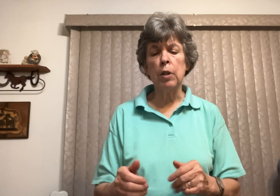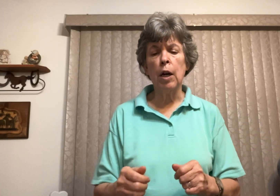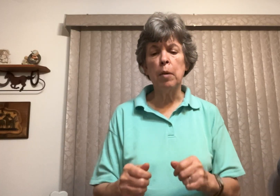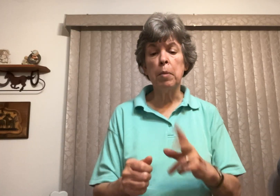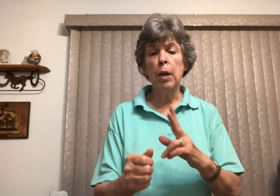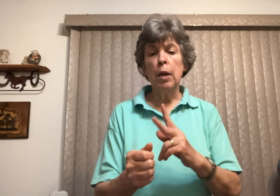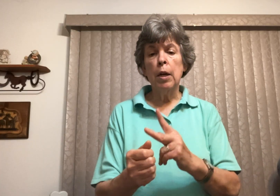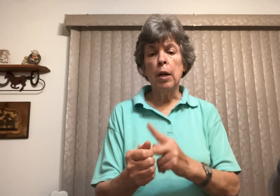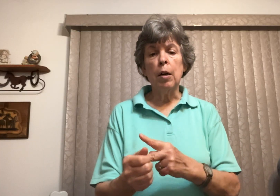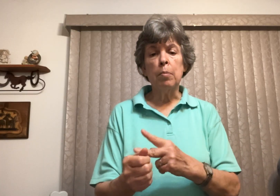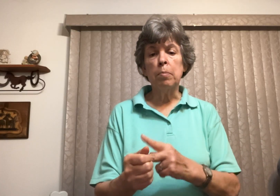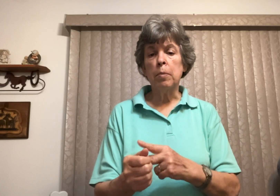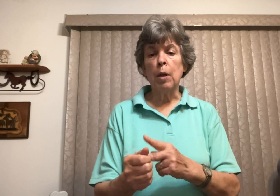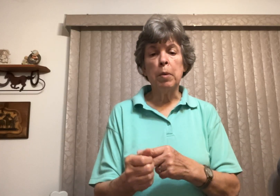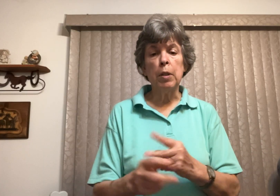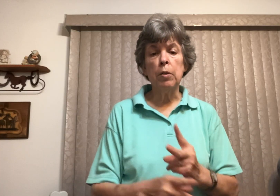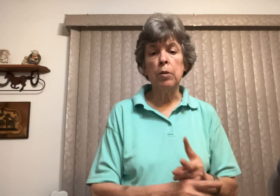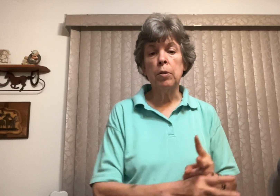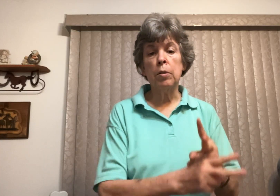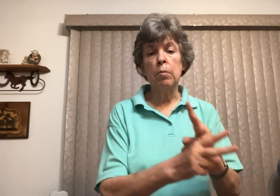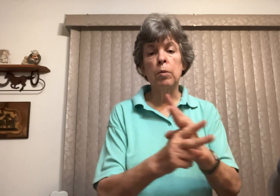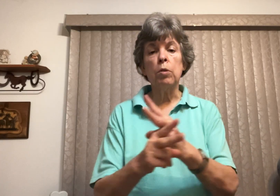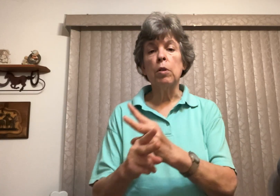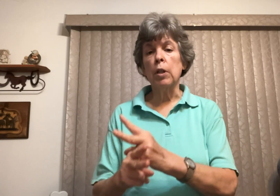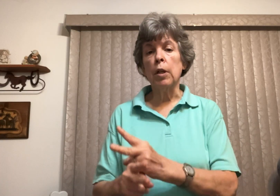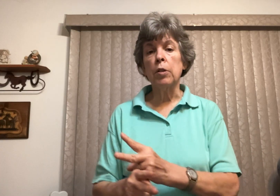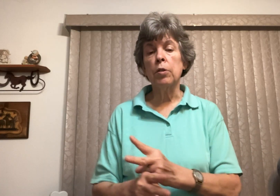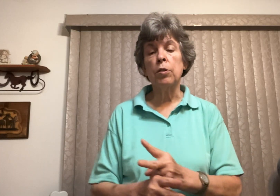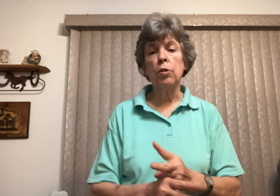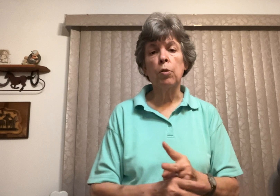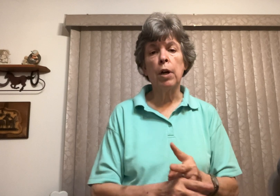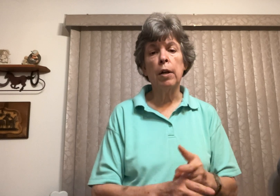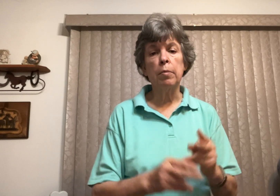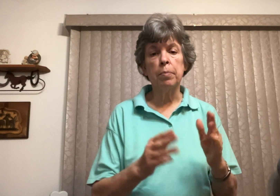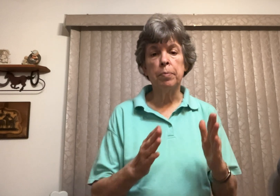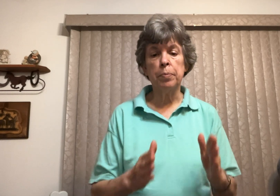time, I mean, this is certainly nice to show that.